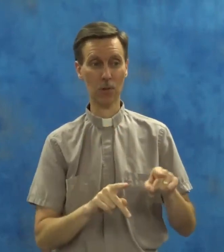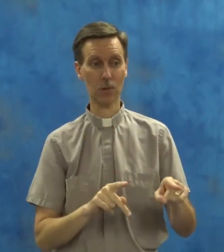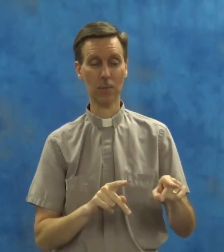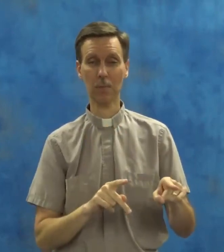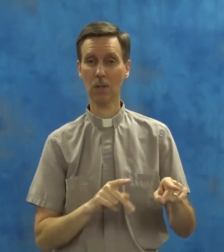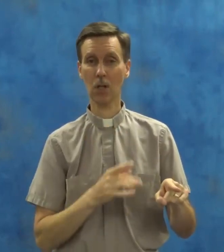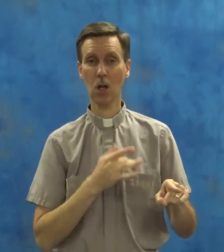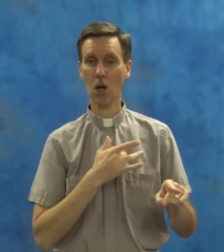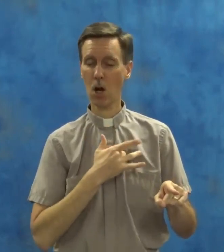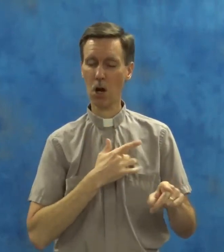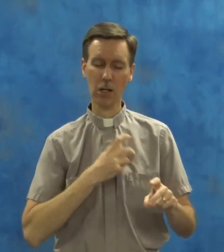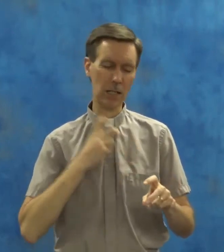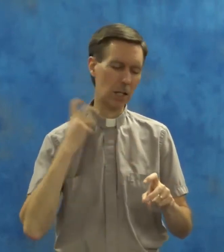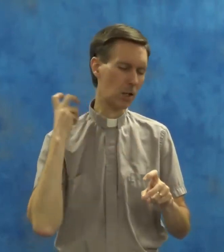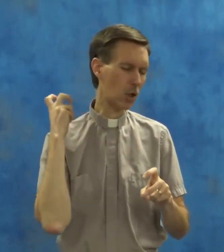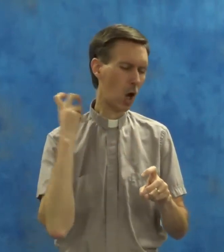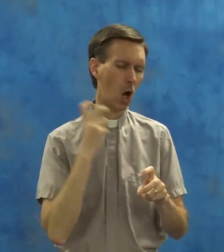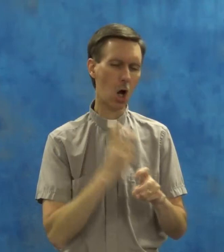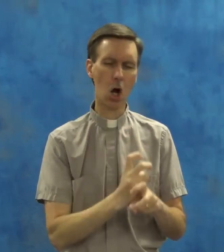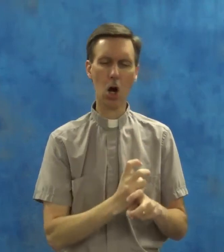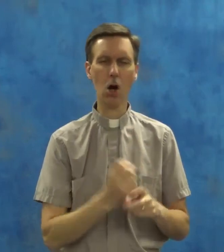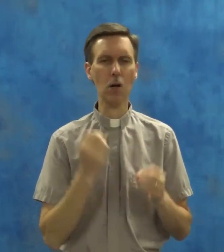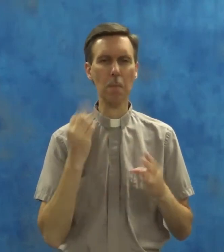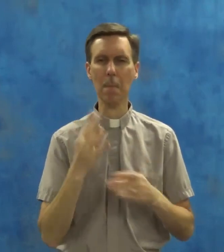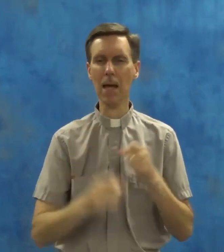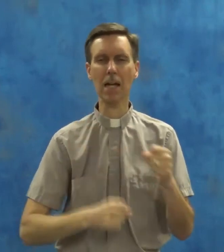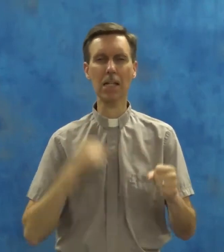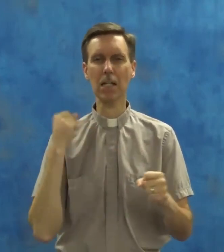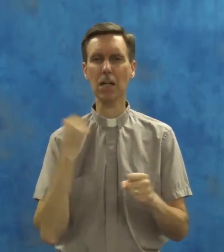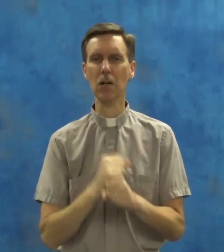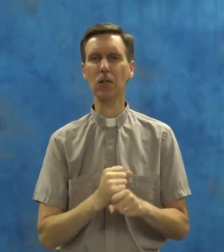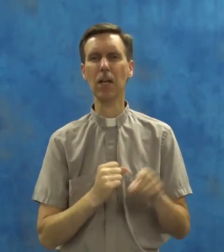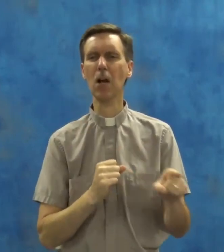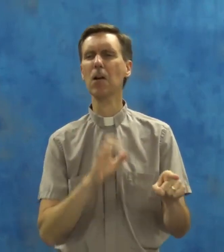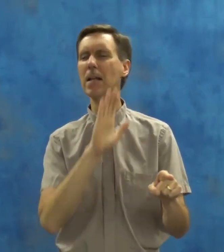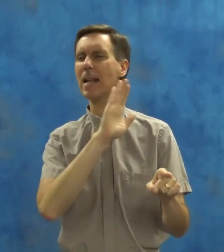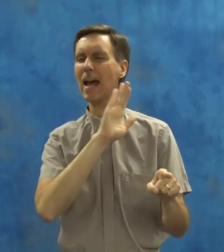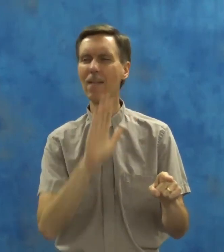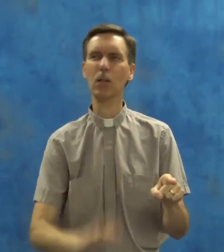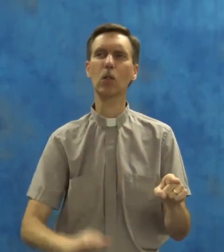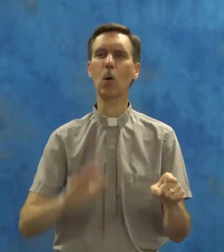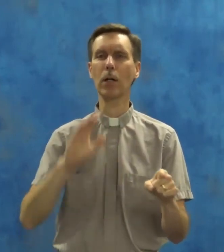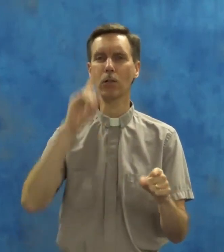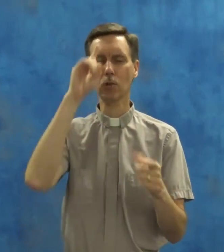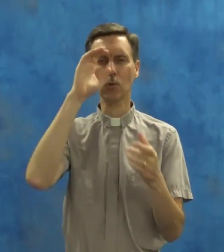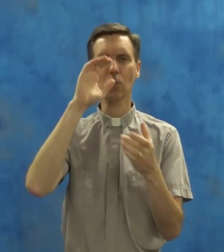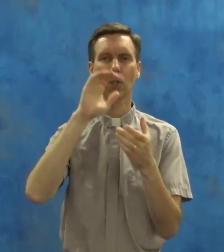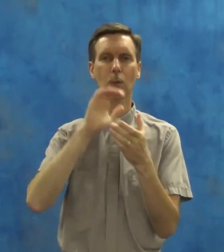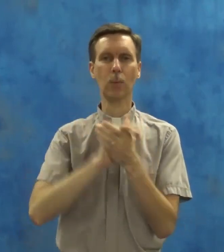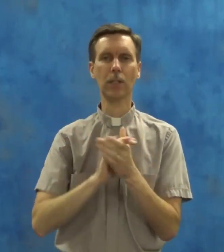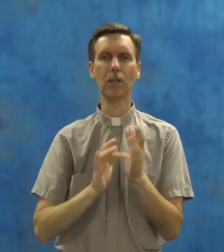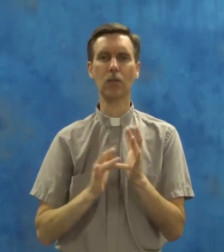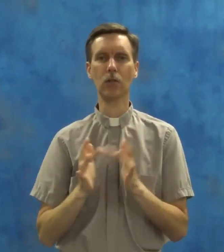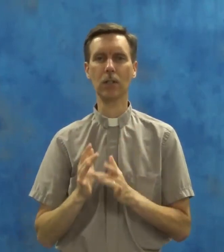person, heart is hard, many years. They are never going to believe in